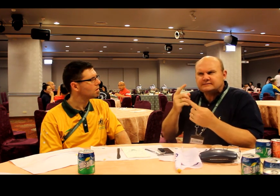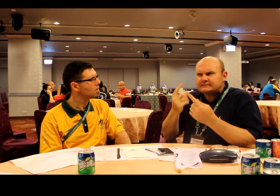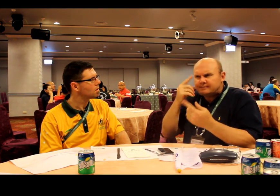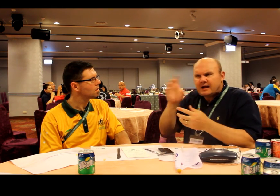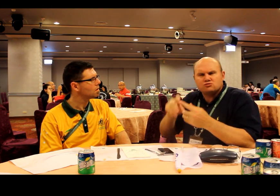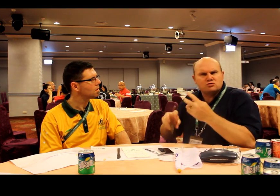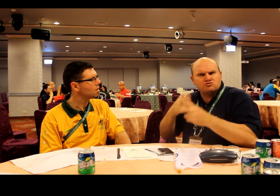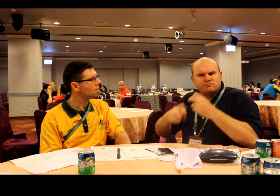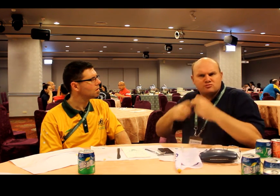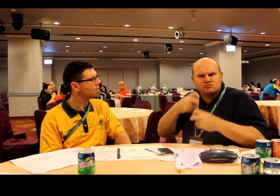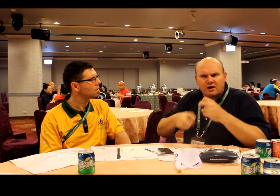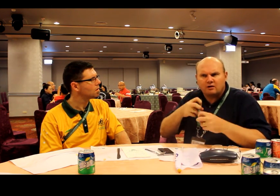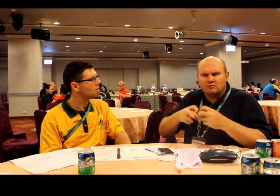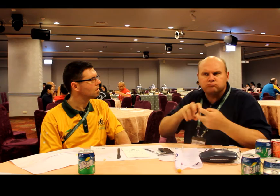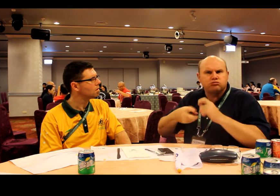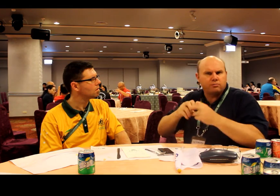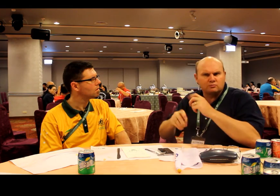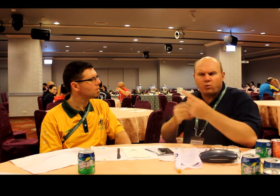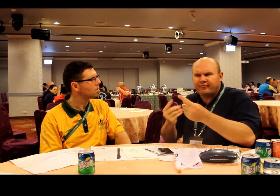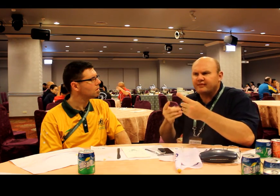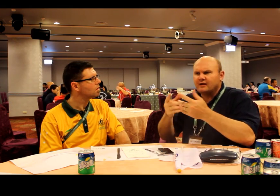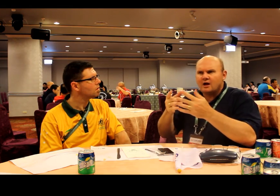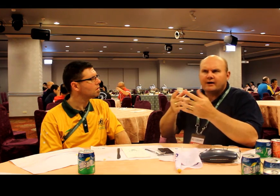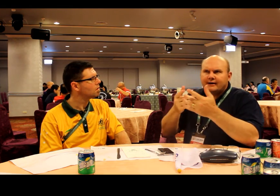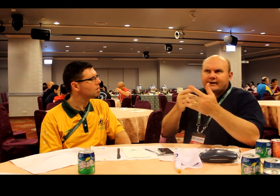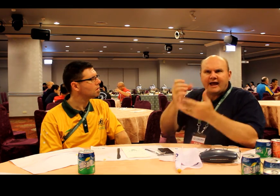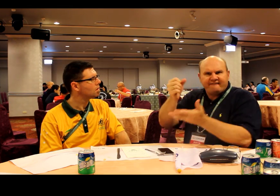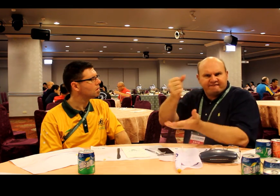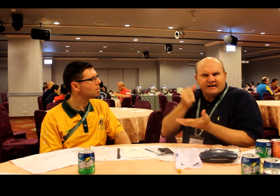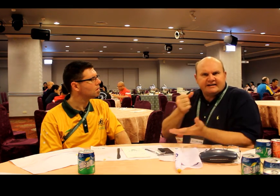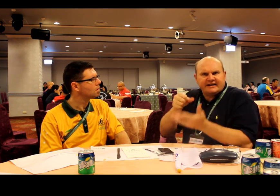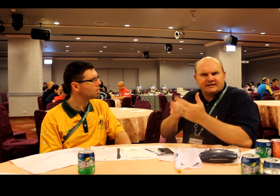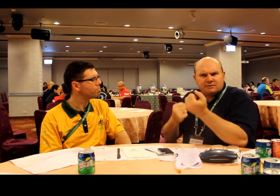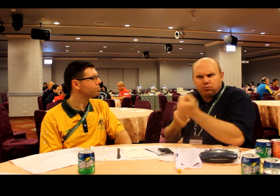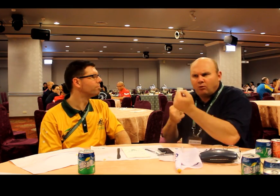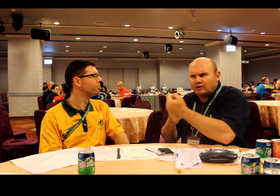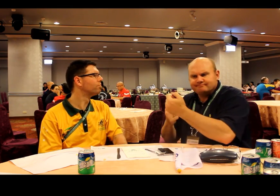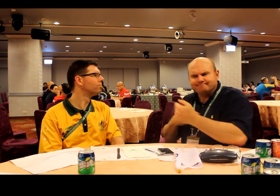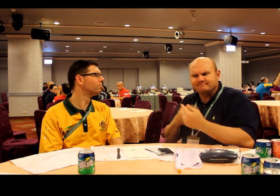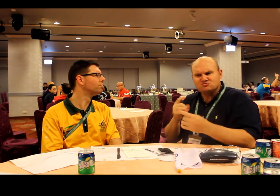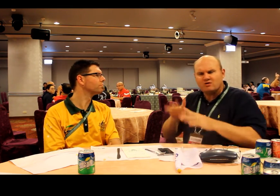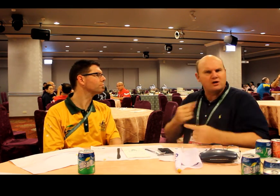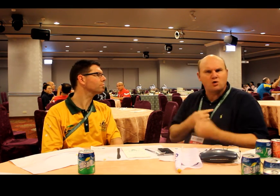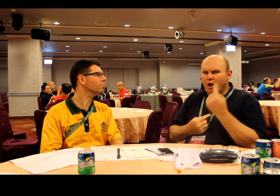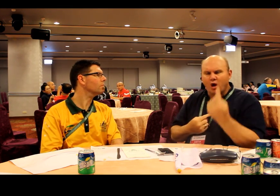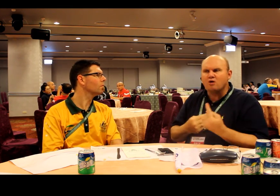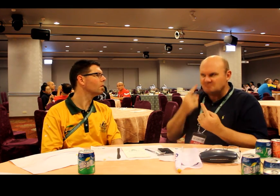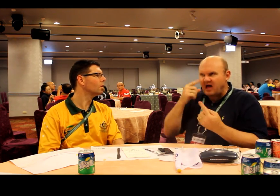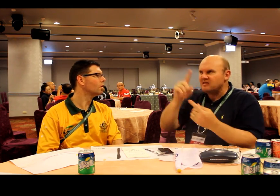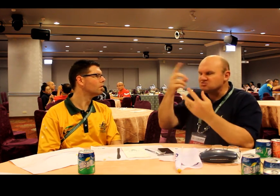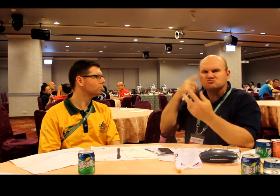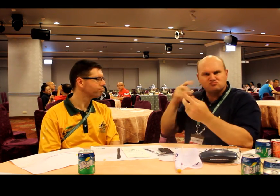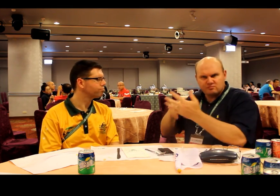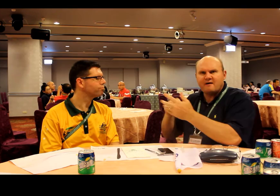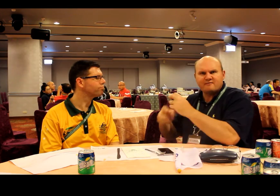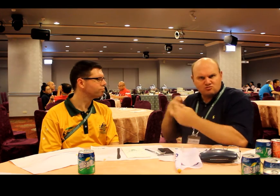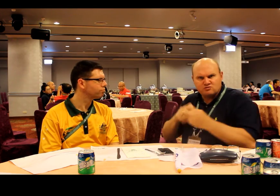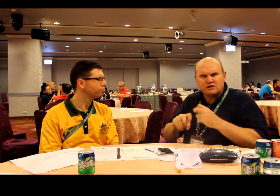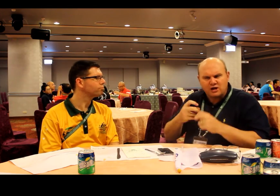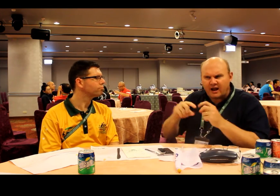relations, and realising that some countries do have issues with funding and support, and Australia's not alone in that. There are other countries